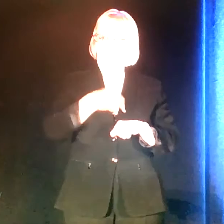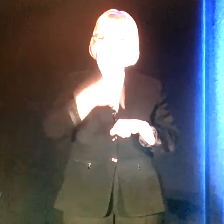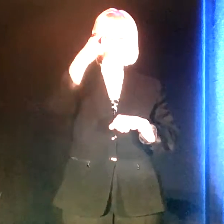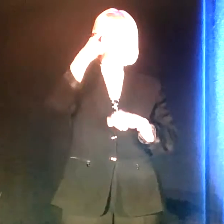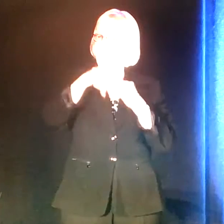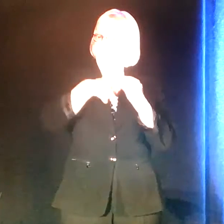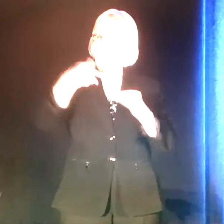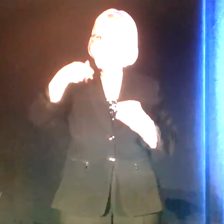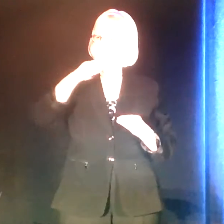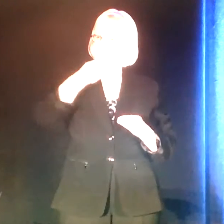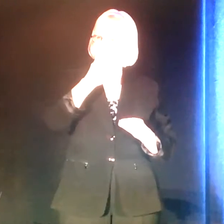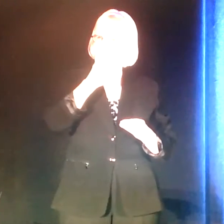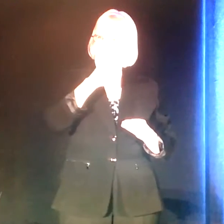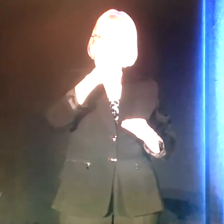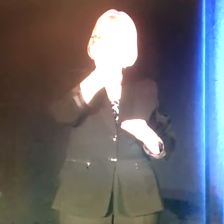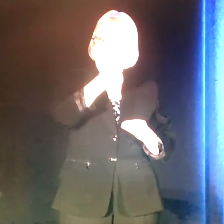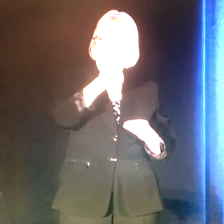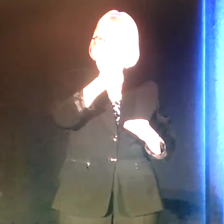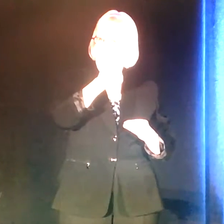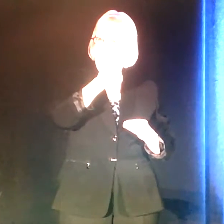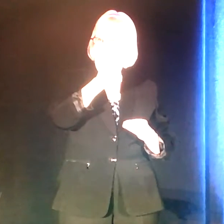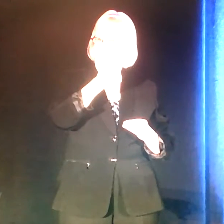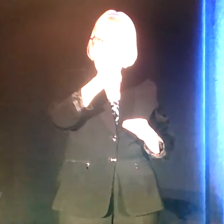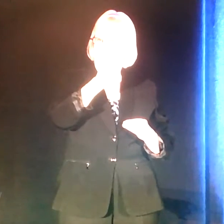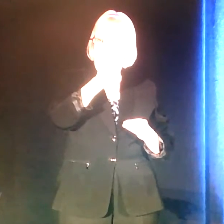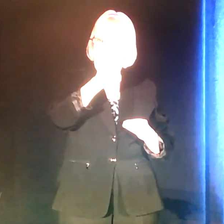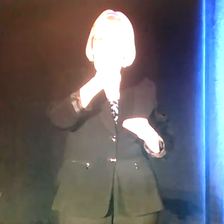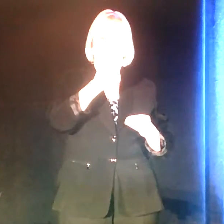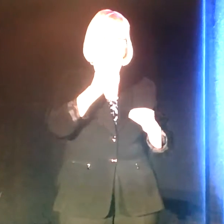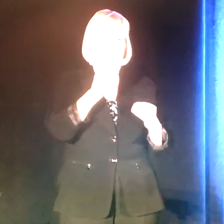It's interesting because most of the time we think product